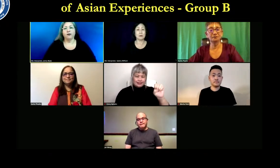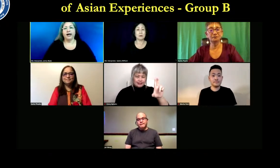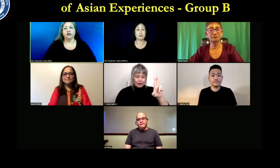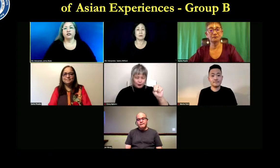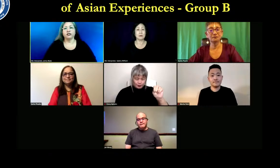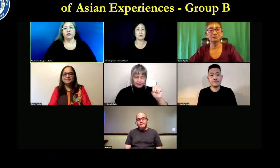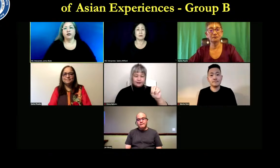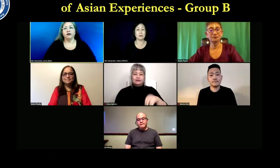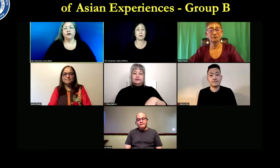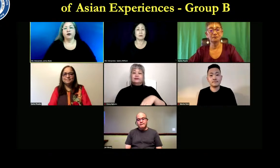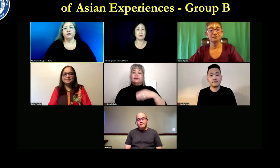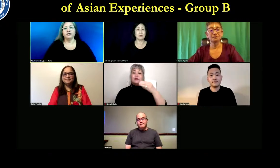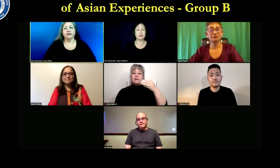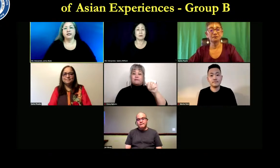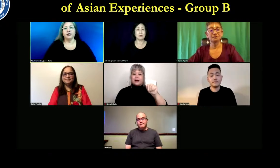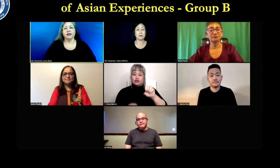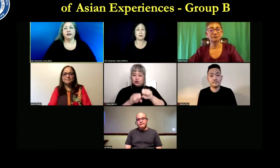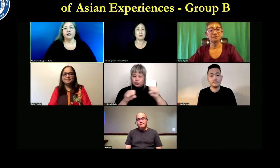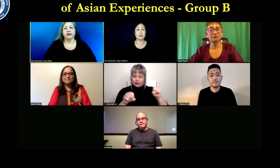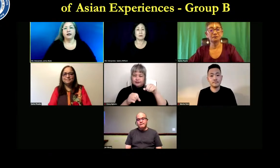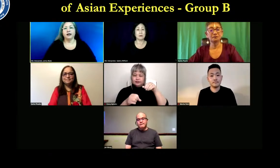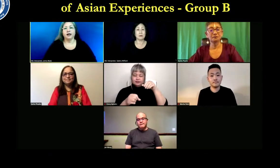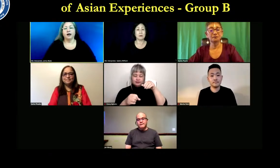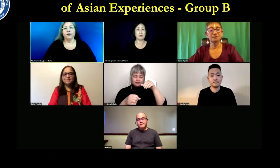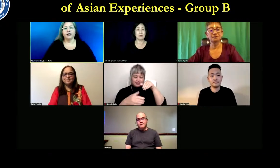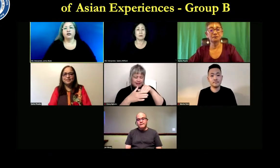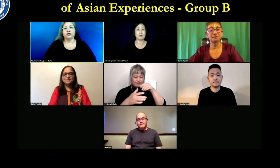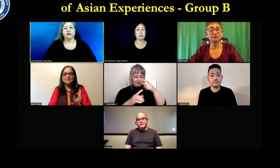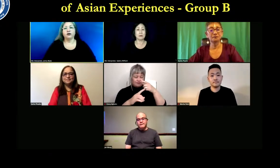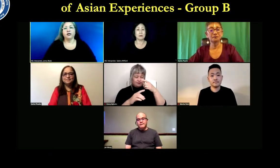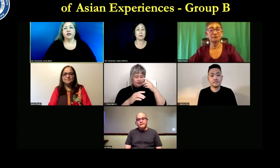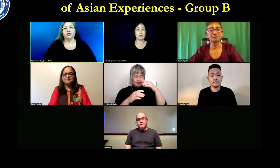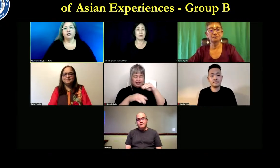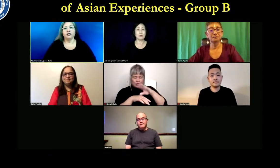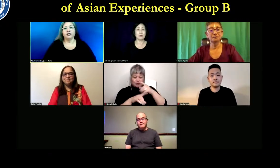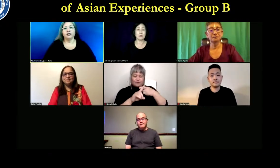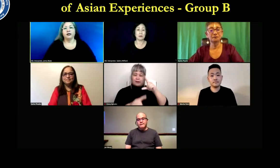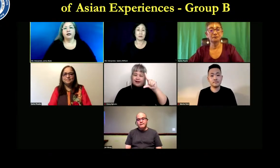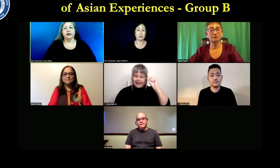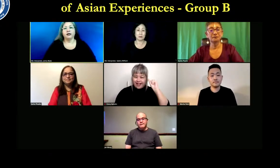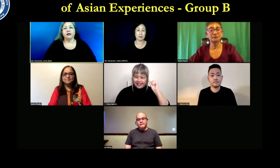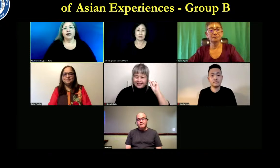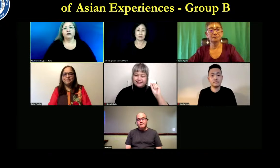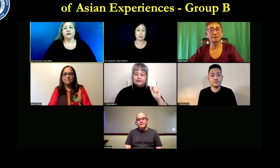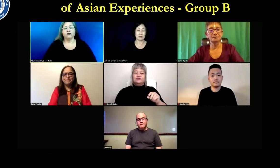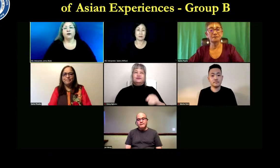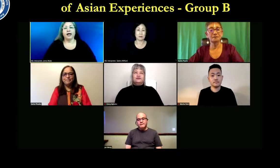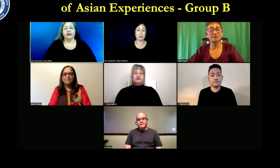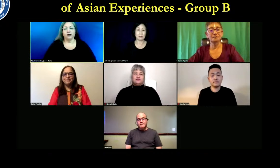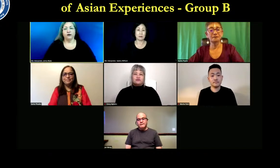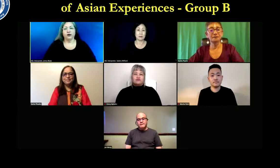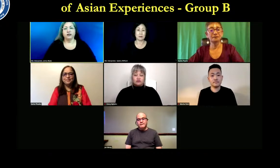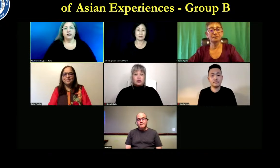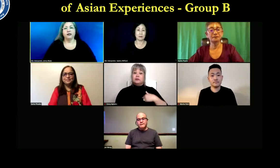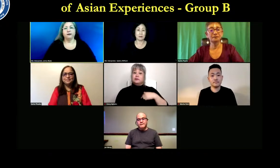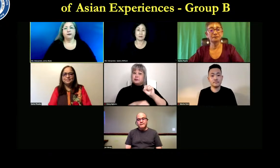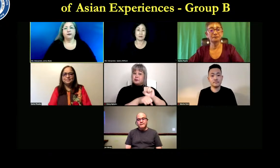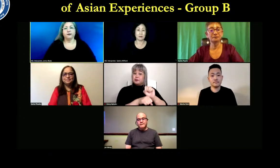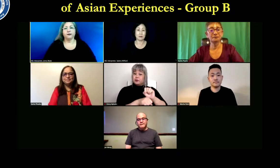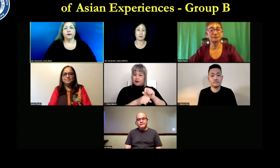I have a bachelor's degree from CSUN, a master's degree in counseling from Gallaudet